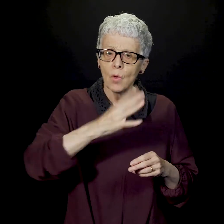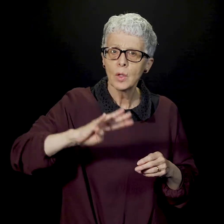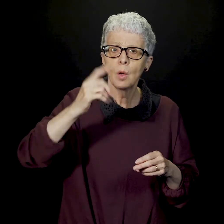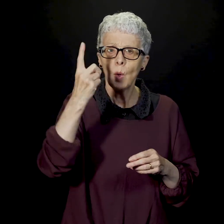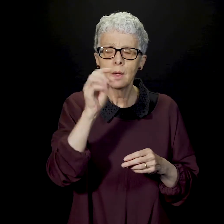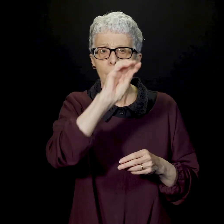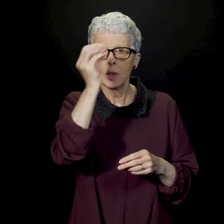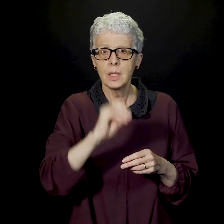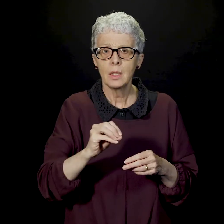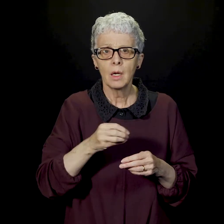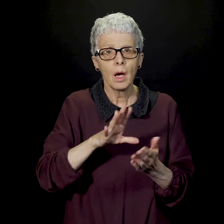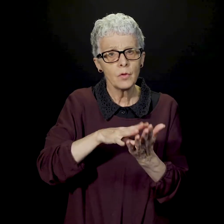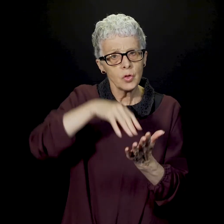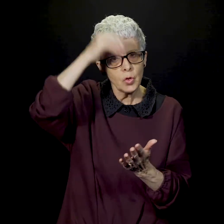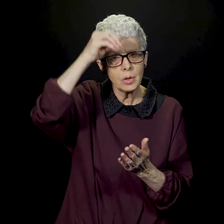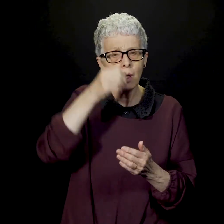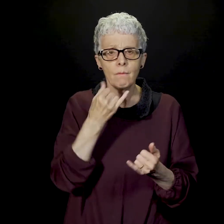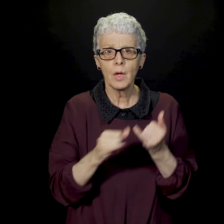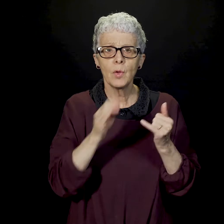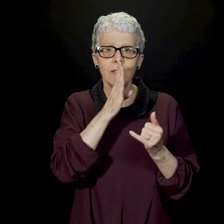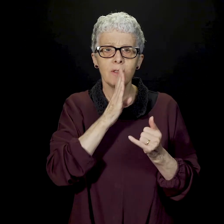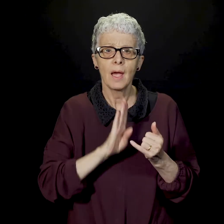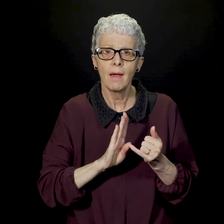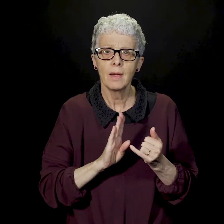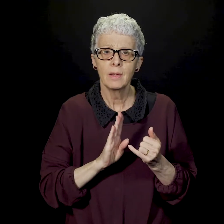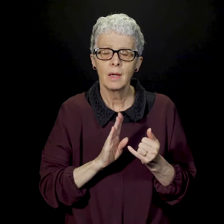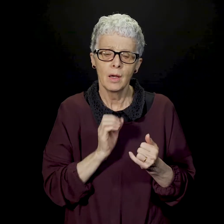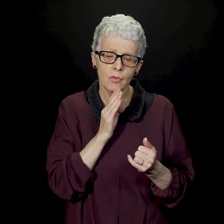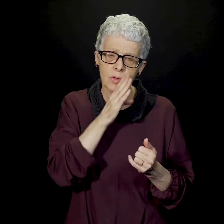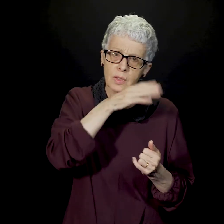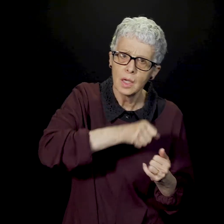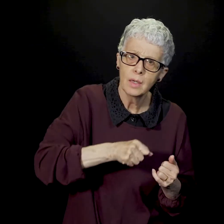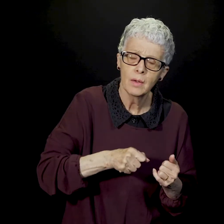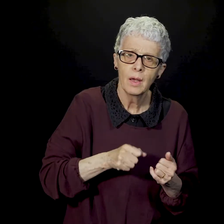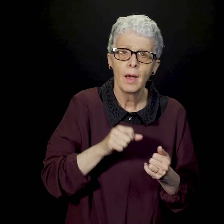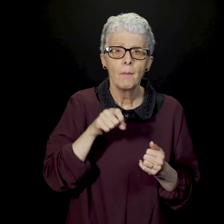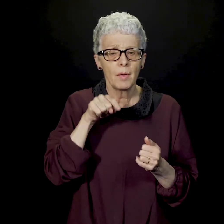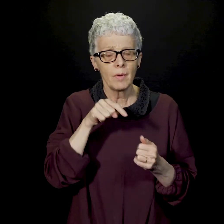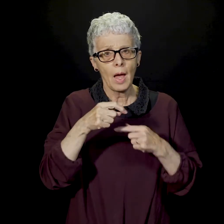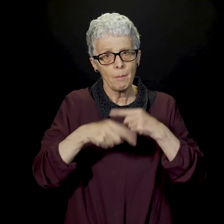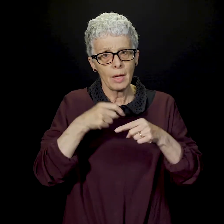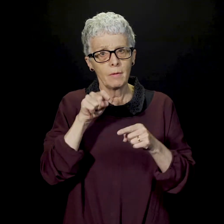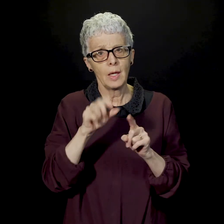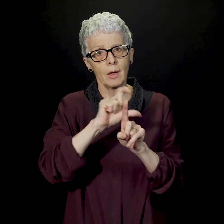41% expressed sadness and despair about the culture that they were part of.